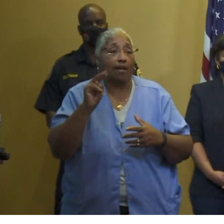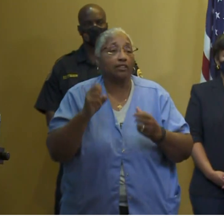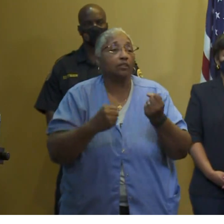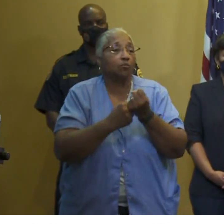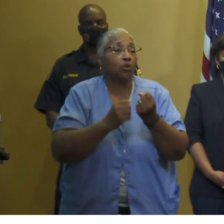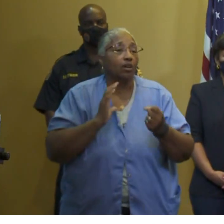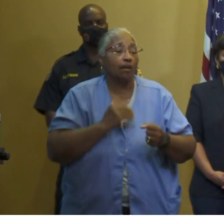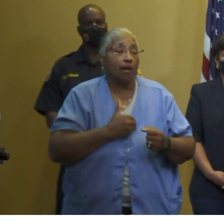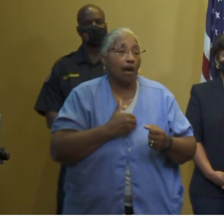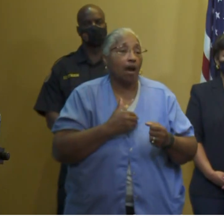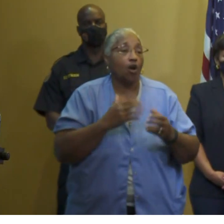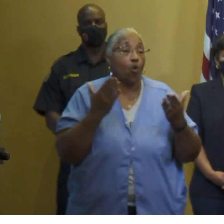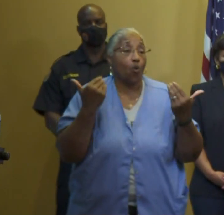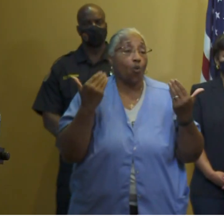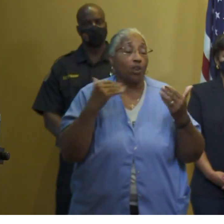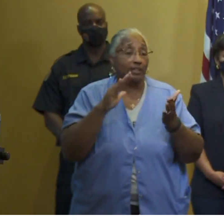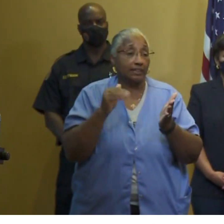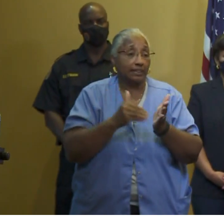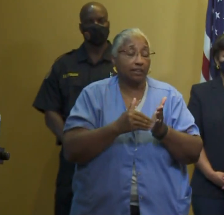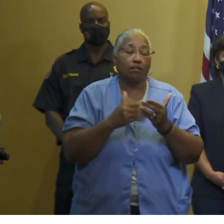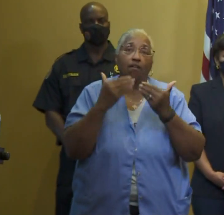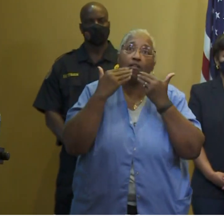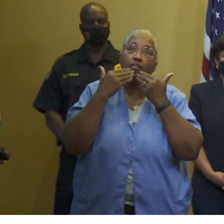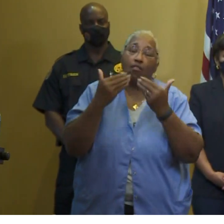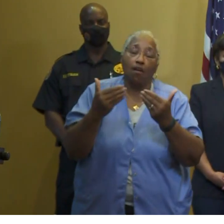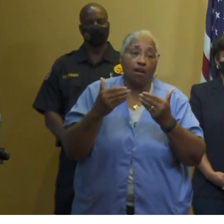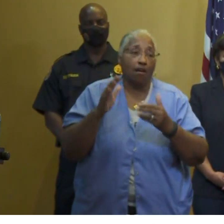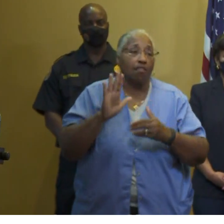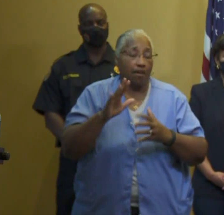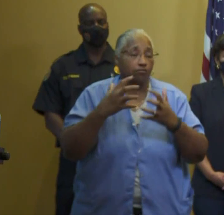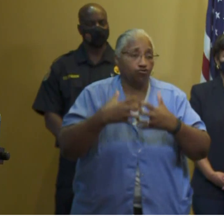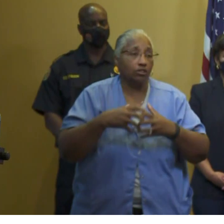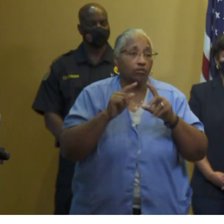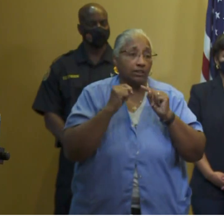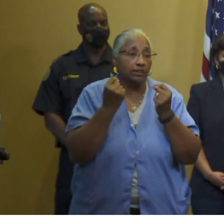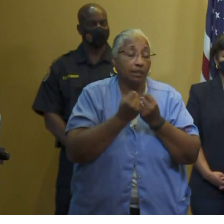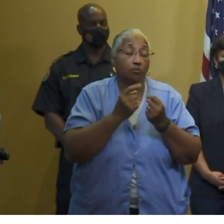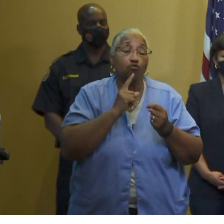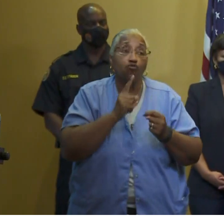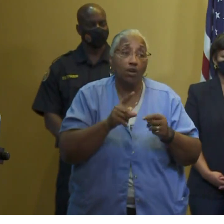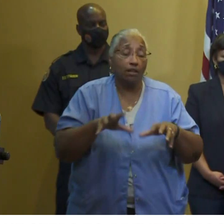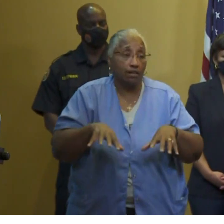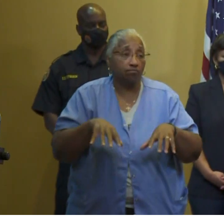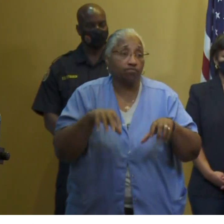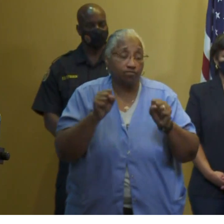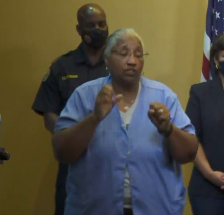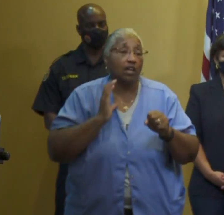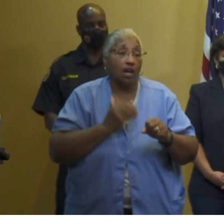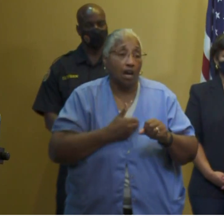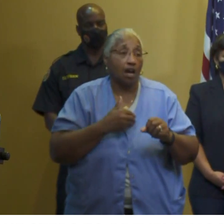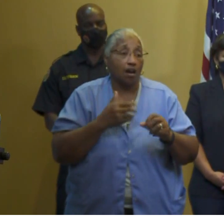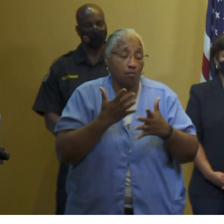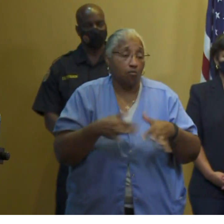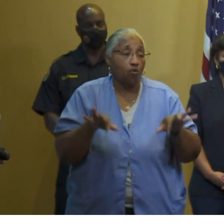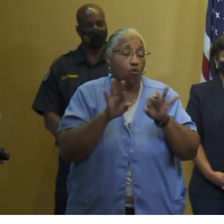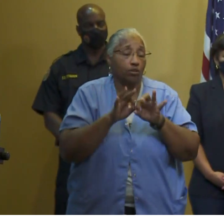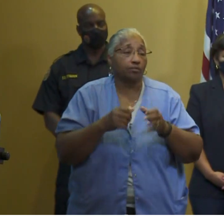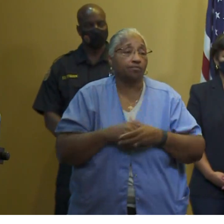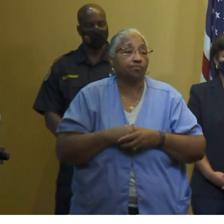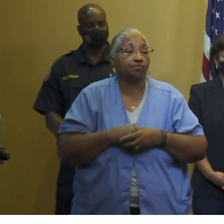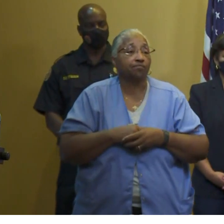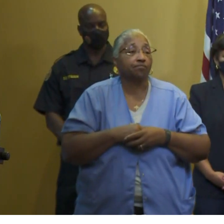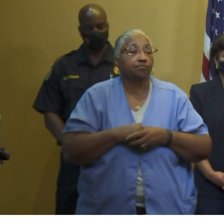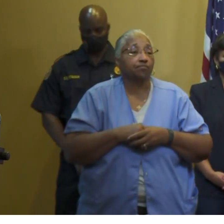Can't thank Entergy, particularly their generator team, enough for really taking our priorities. Telecoms, I'm sorry, this is probably